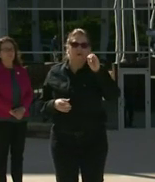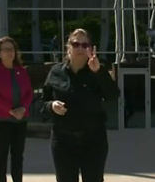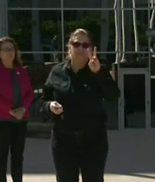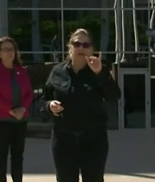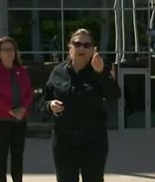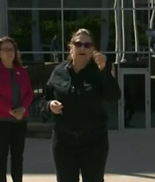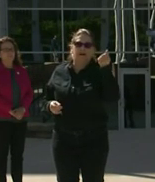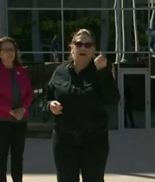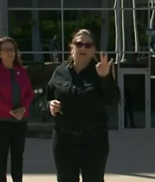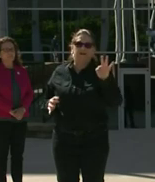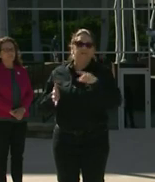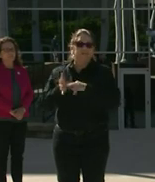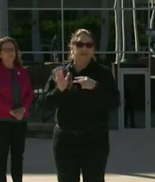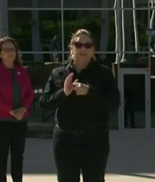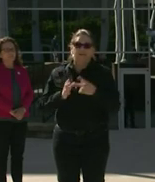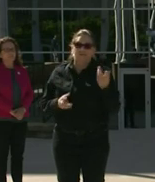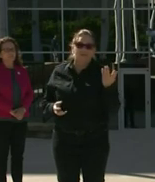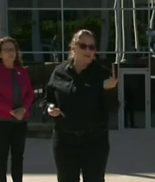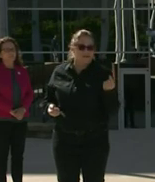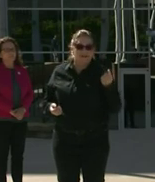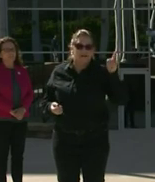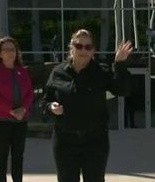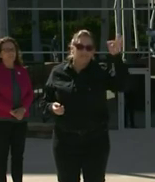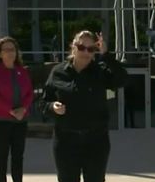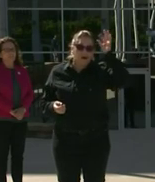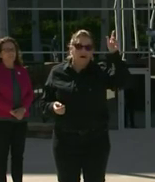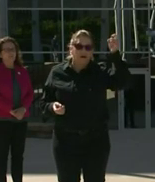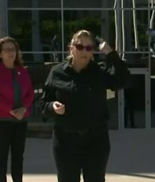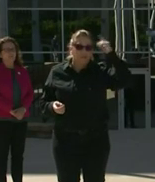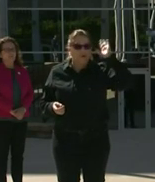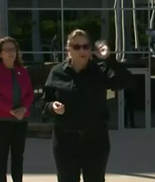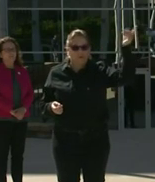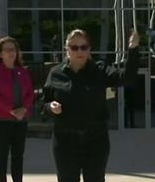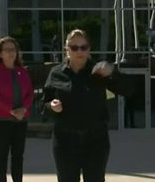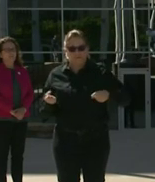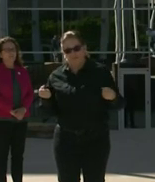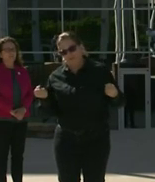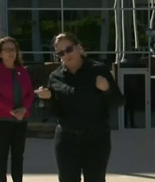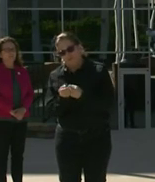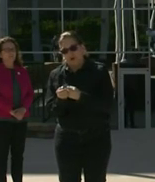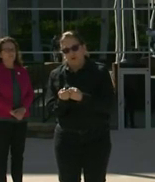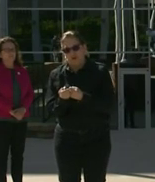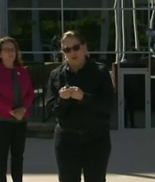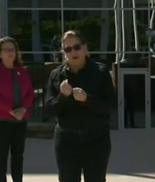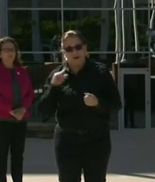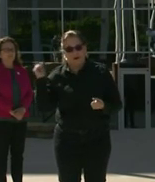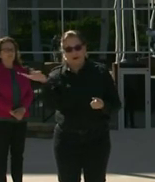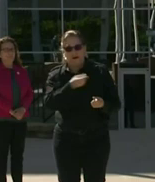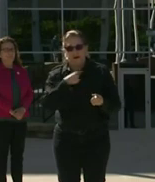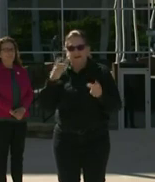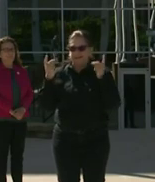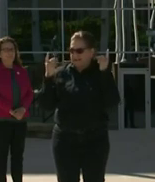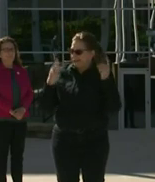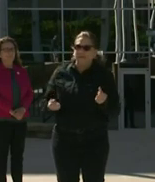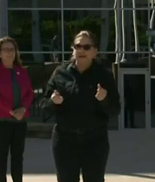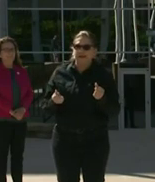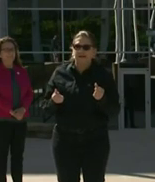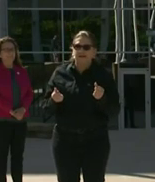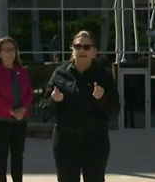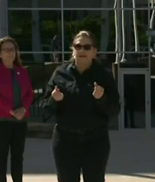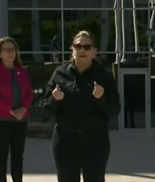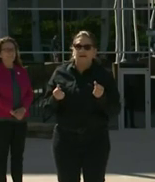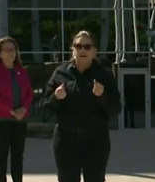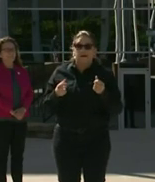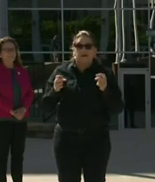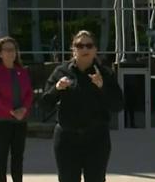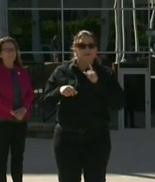to provide support to us in the COVID-19 response, specifically on immediate threats to public health and safety, medical